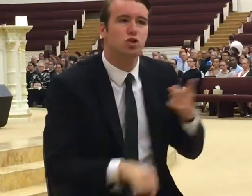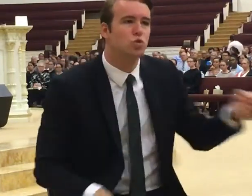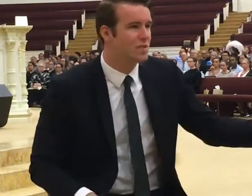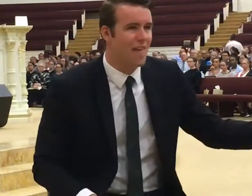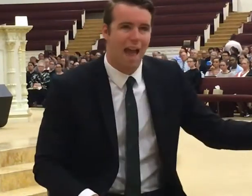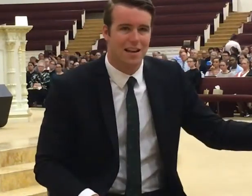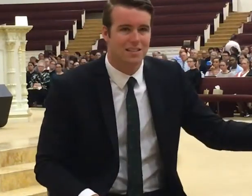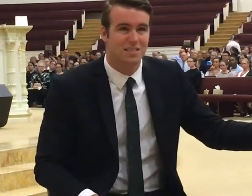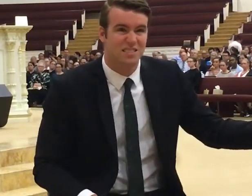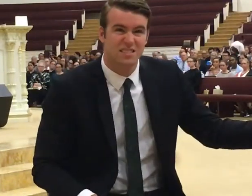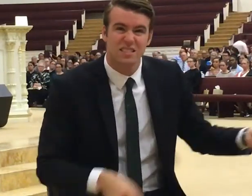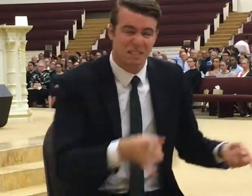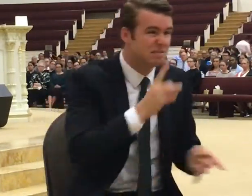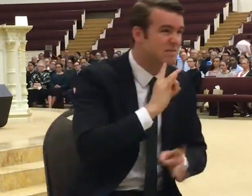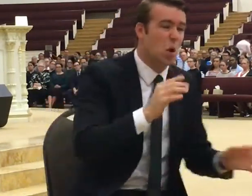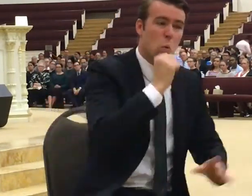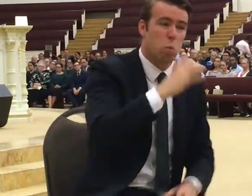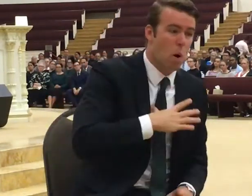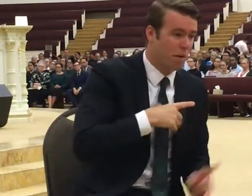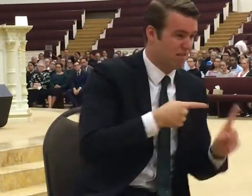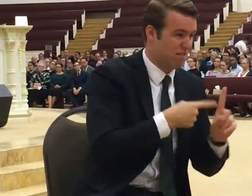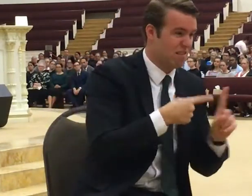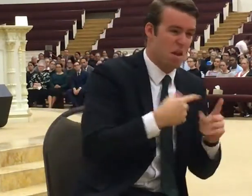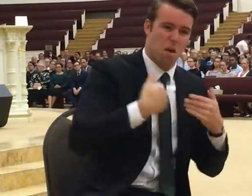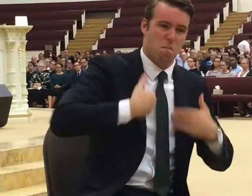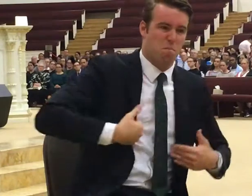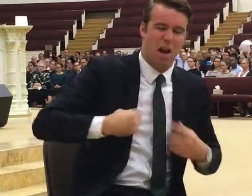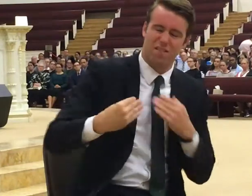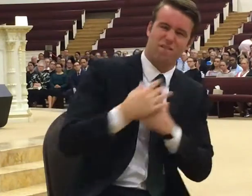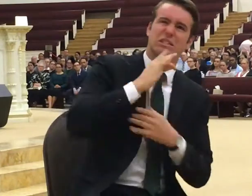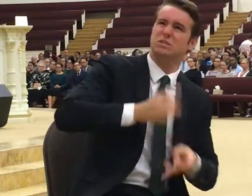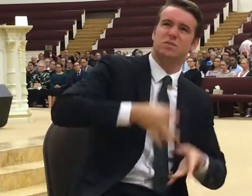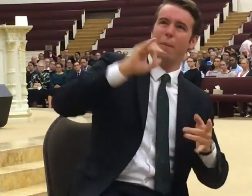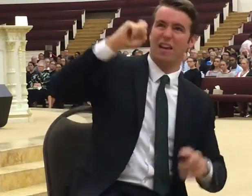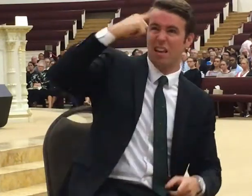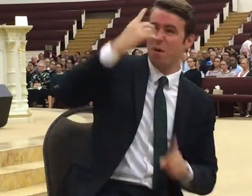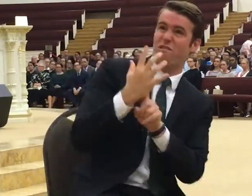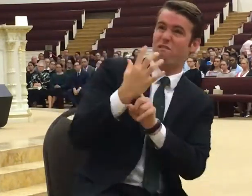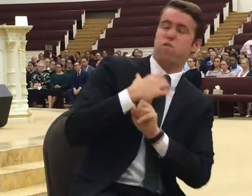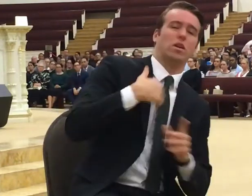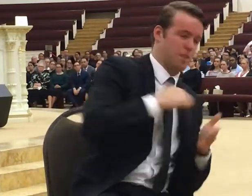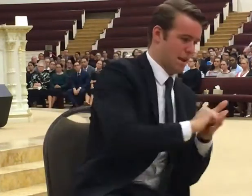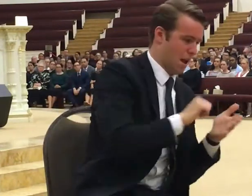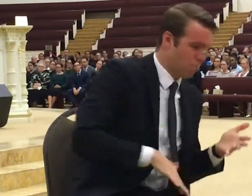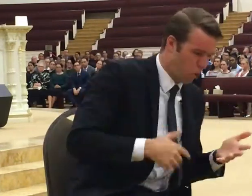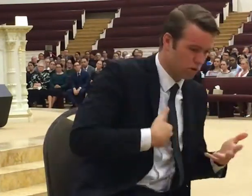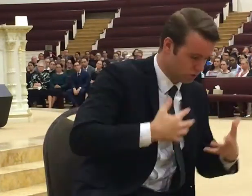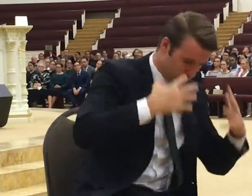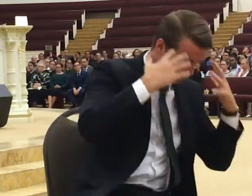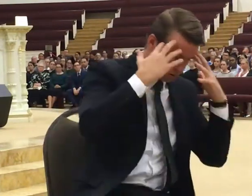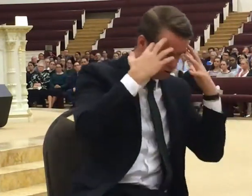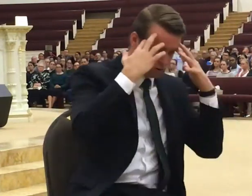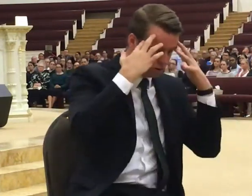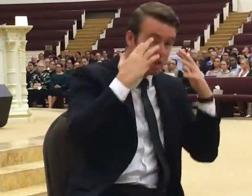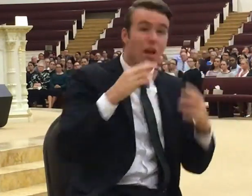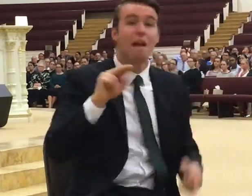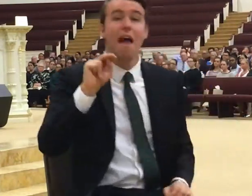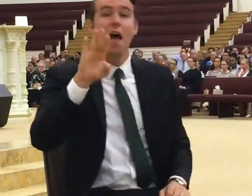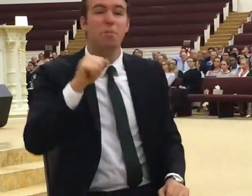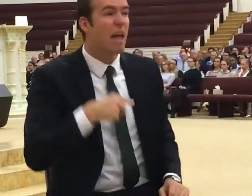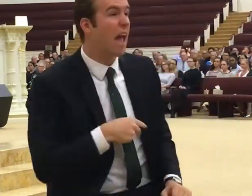the grieving woman whose body has been affected and forced abortion upon her. They don't even look at